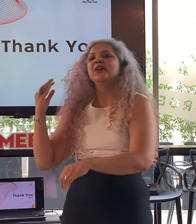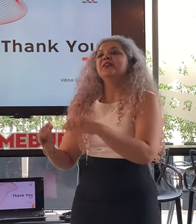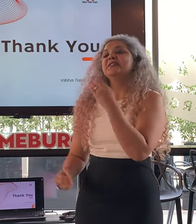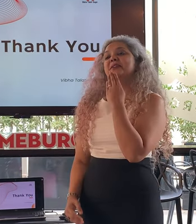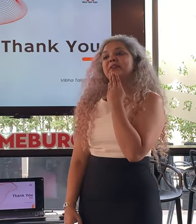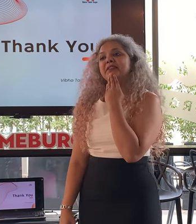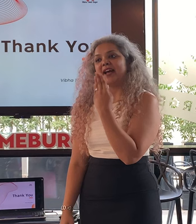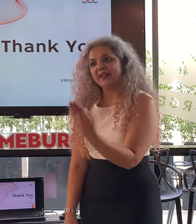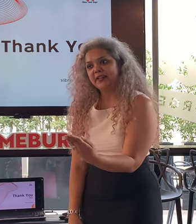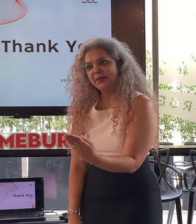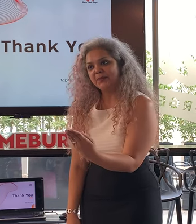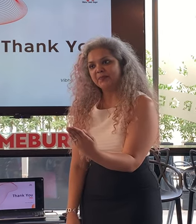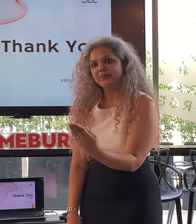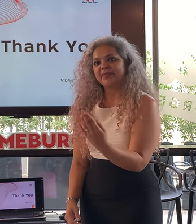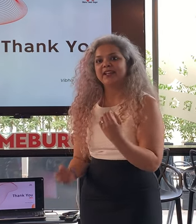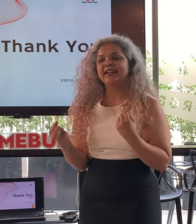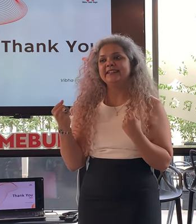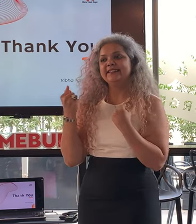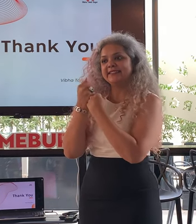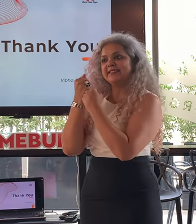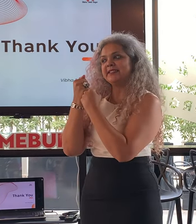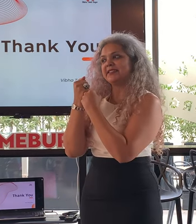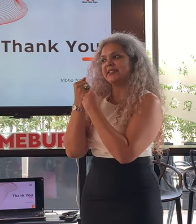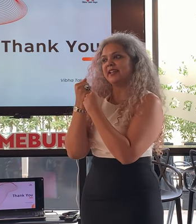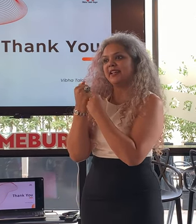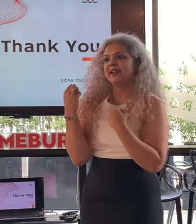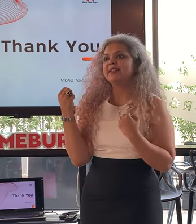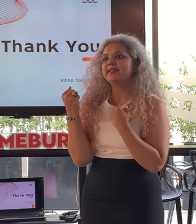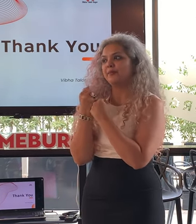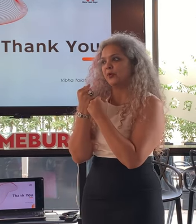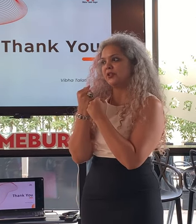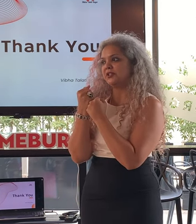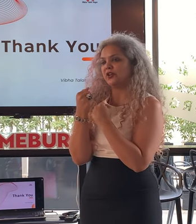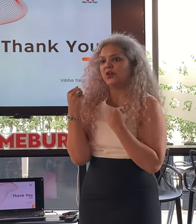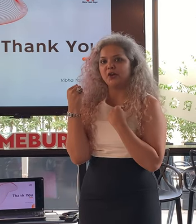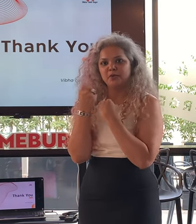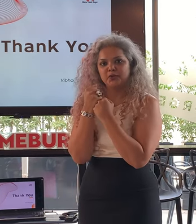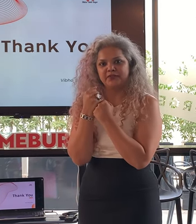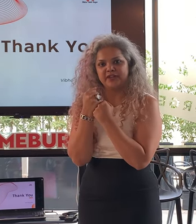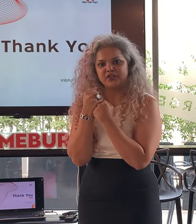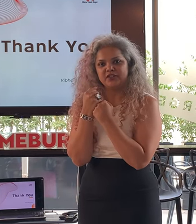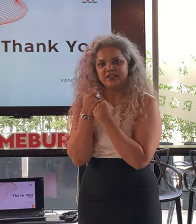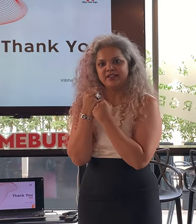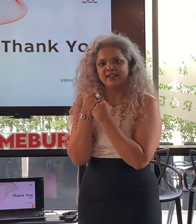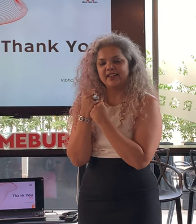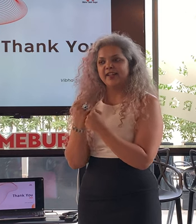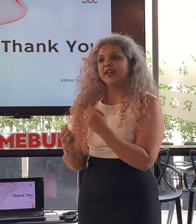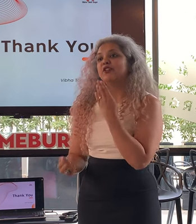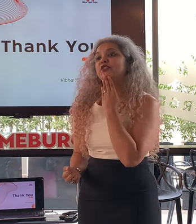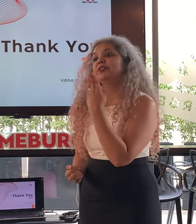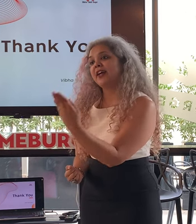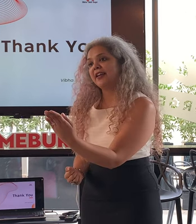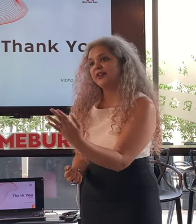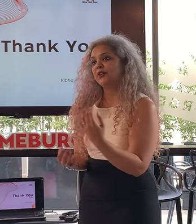So. Thank you. This is. Support. Or motivational. So. Thank you.